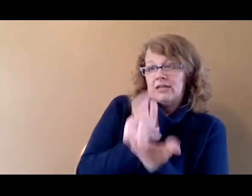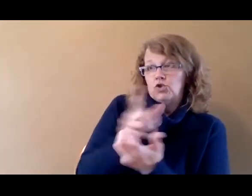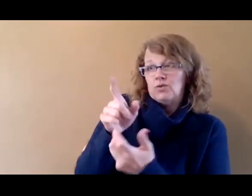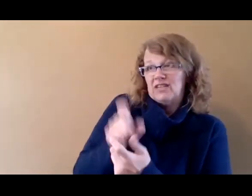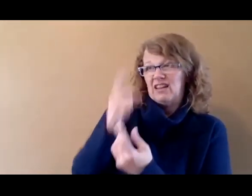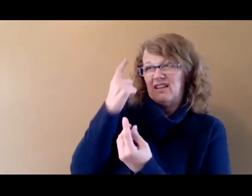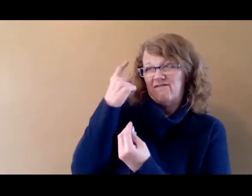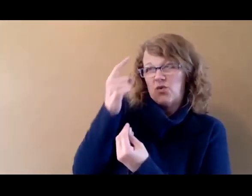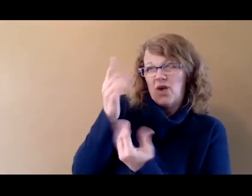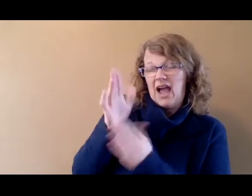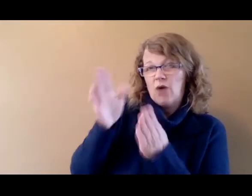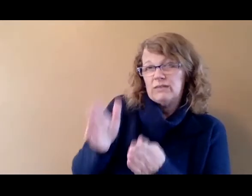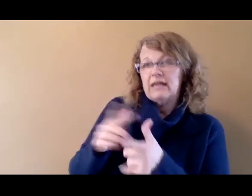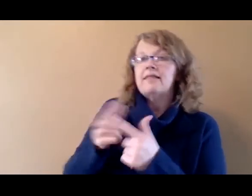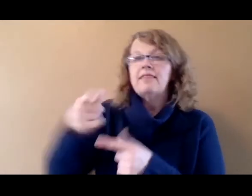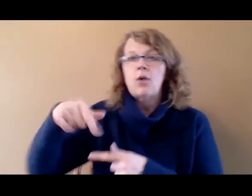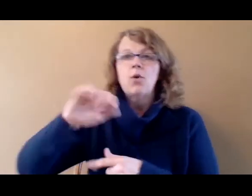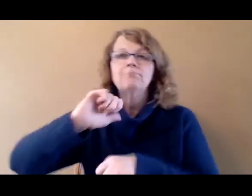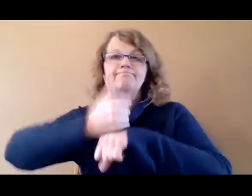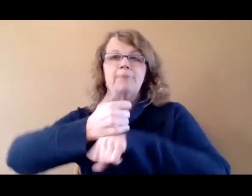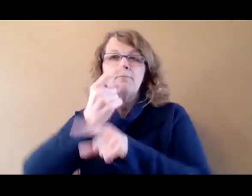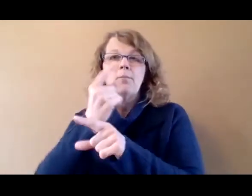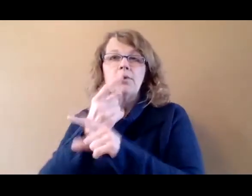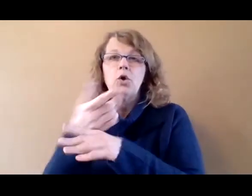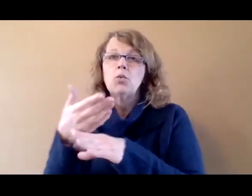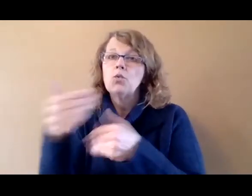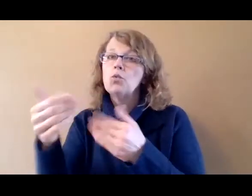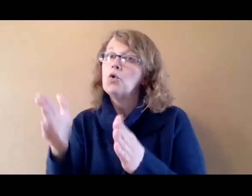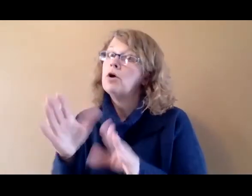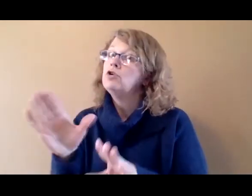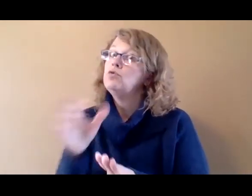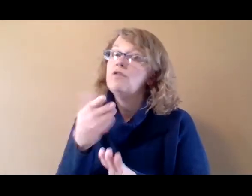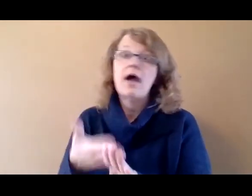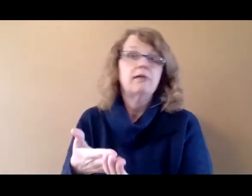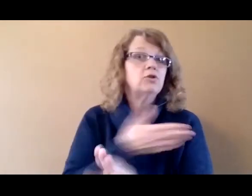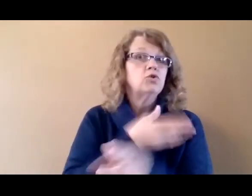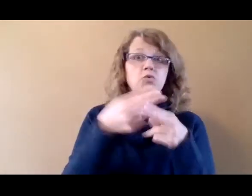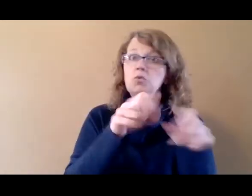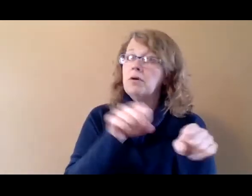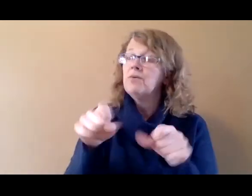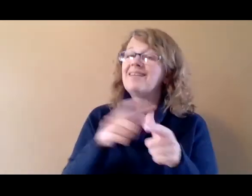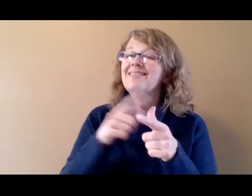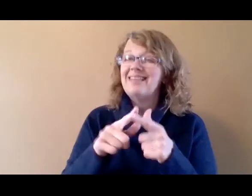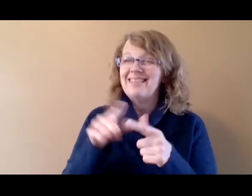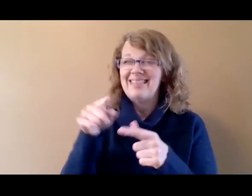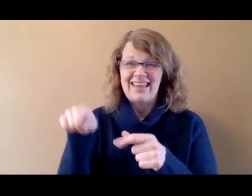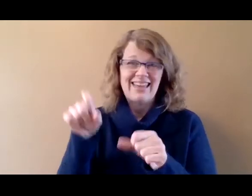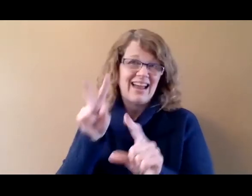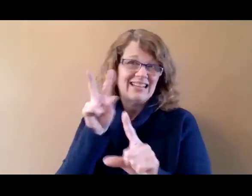they'll arrange the appropriate room. You'll want to do this far in advance, though, so that they can make sure they have you assigned to an appropriate room.